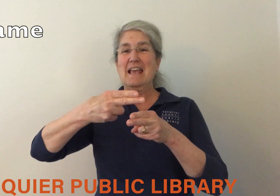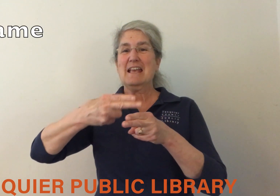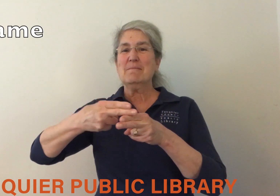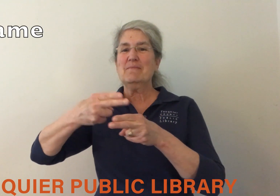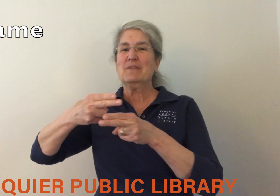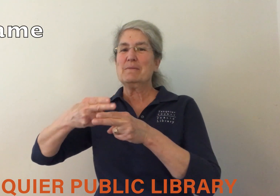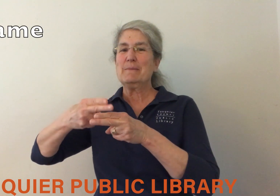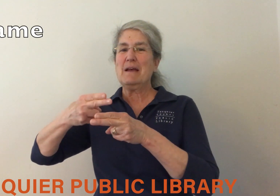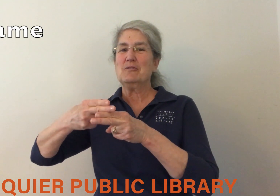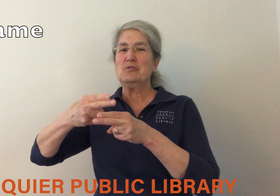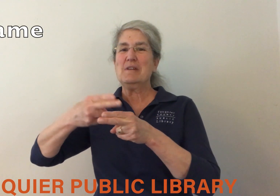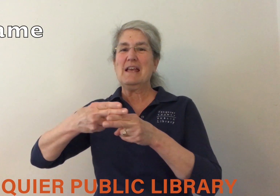Name, remember how to do name?